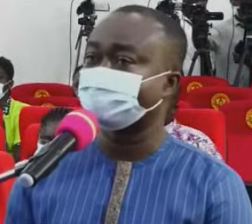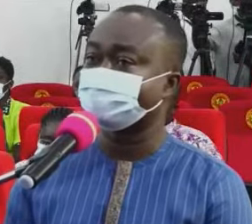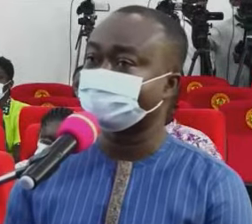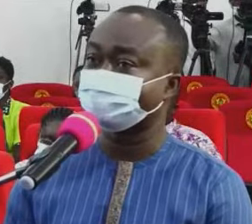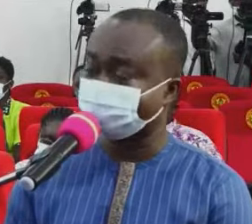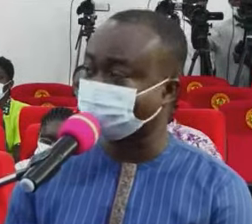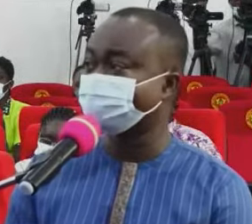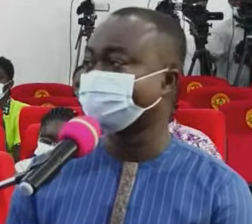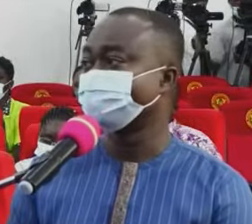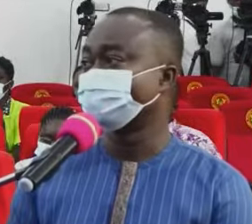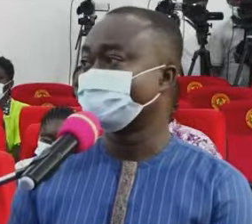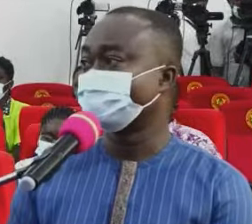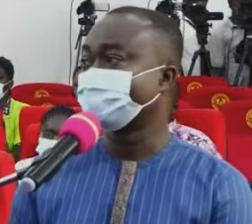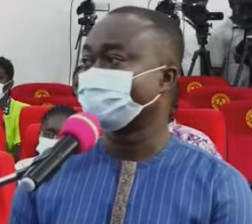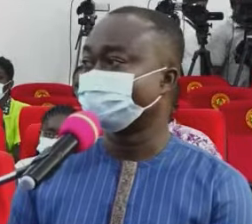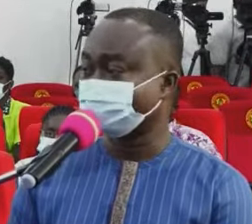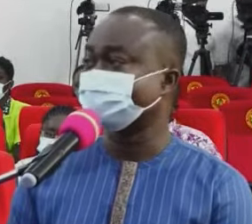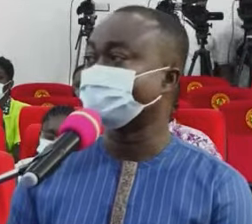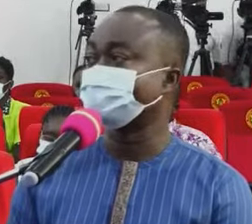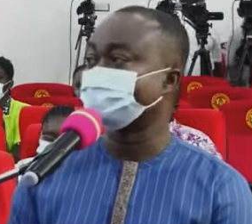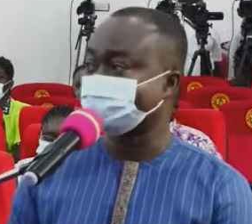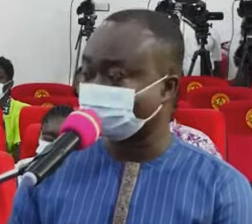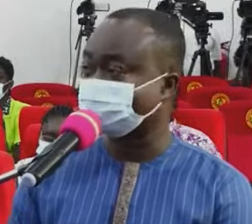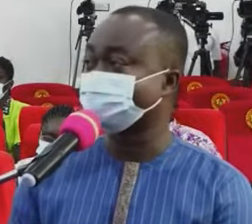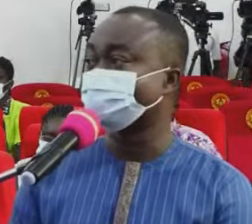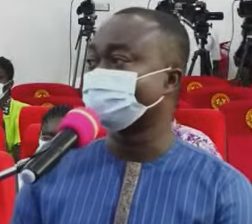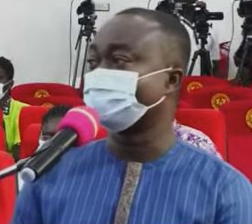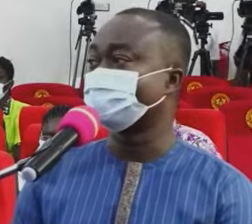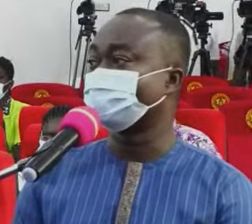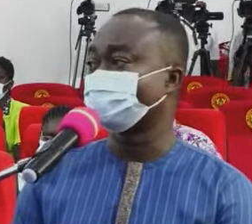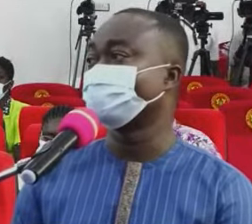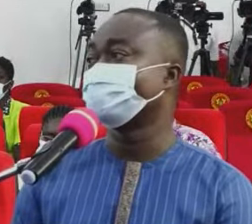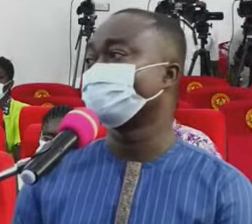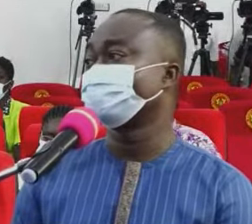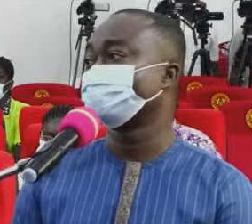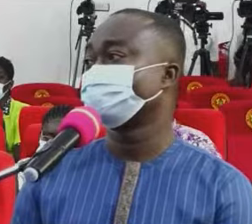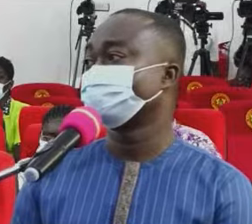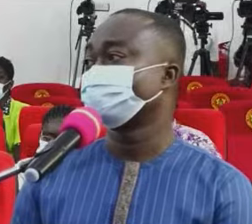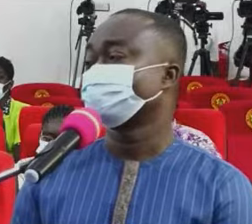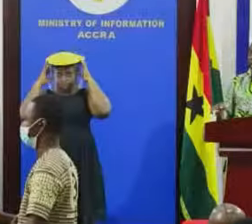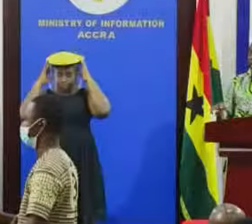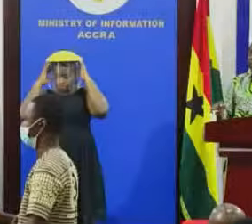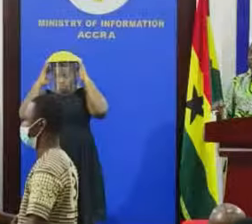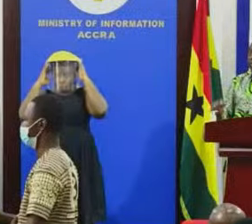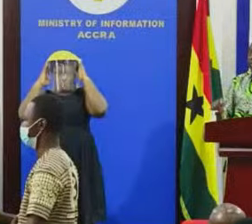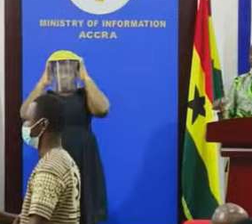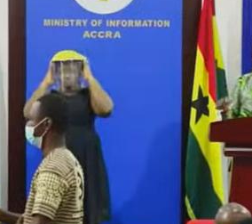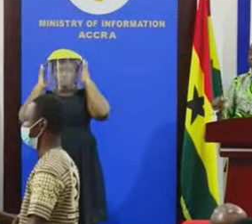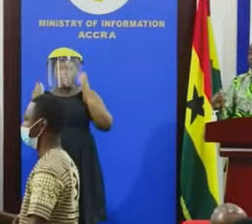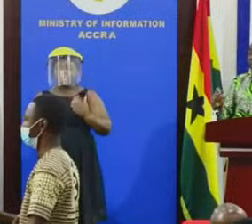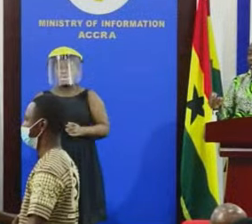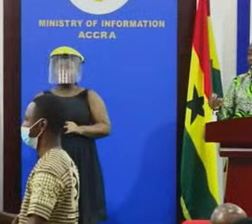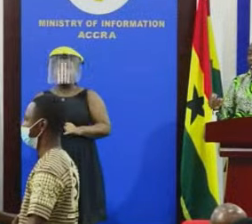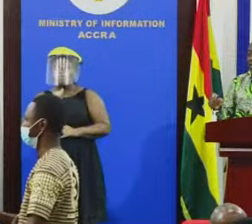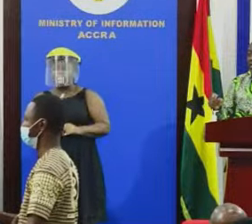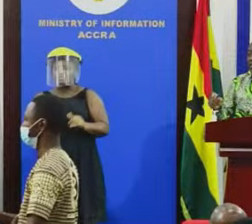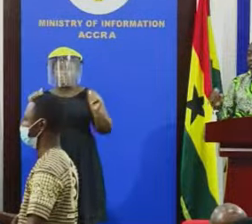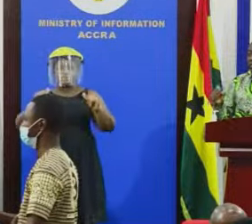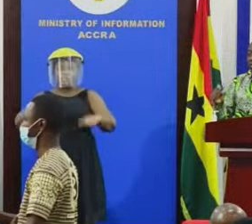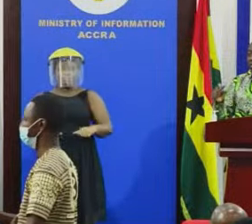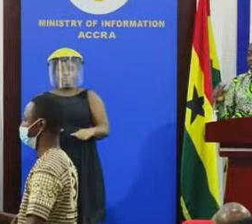have undertaken some investigations. It is still ongoing. Does it mean that they have not been able to